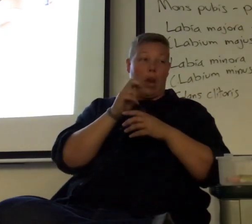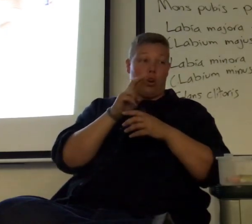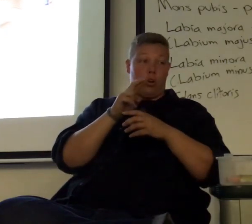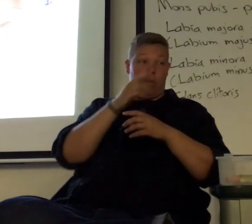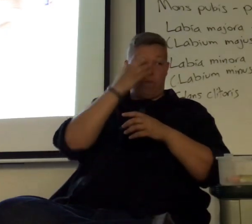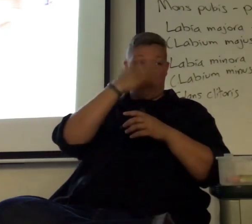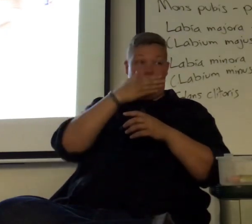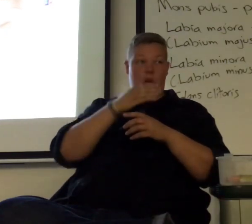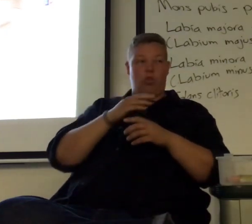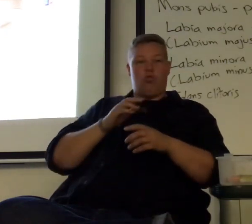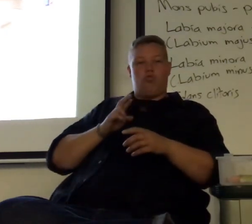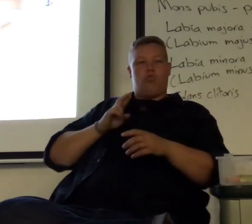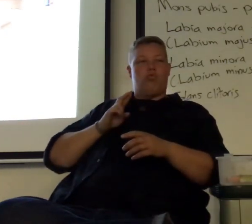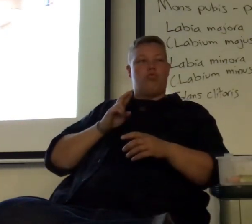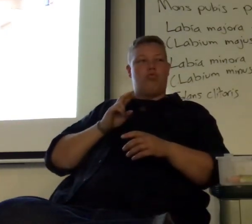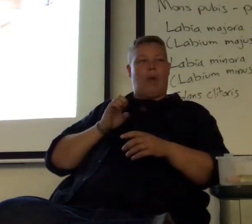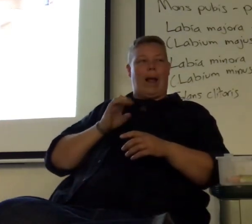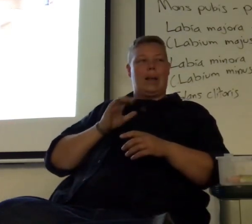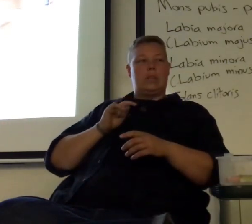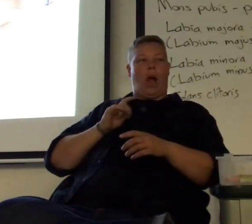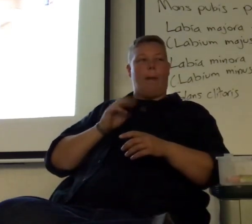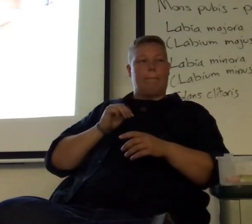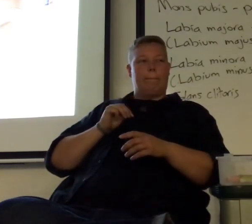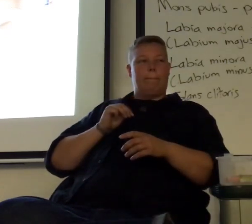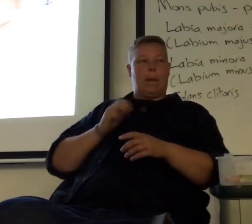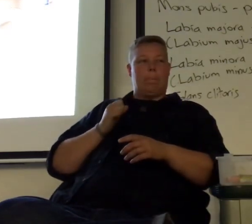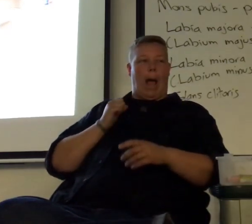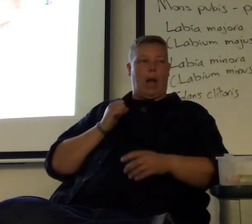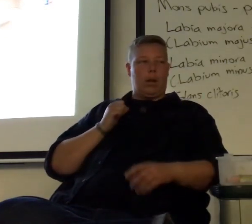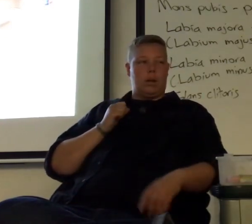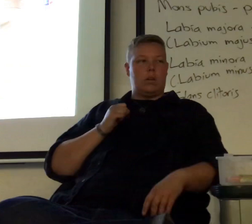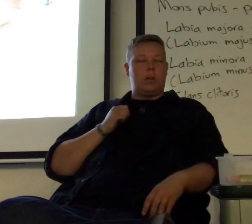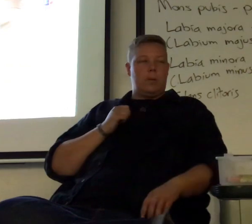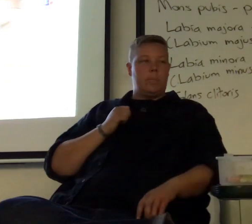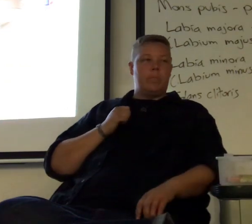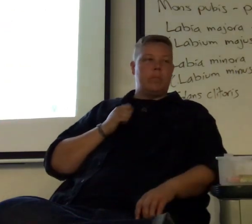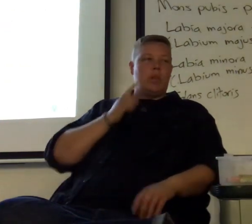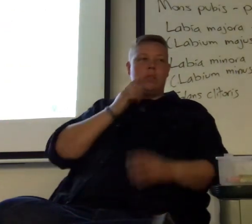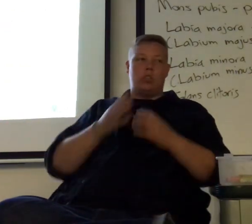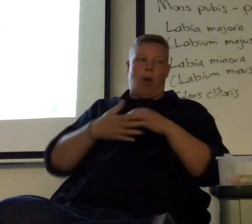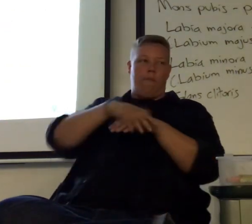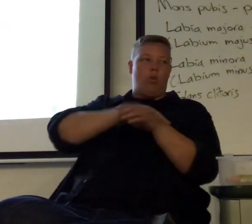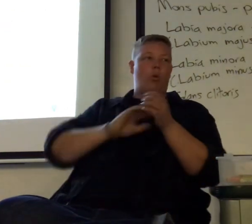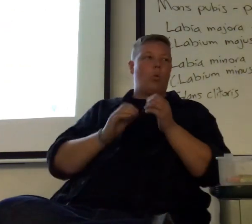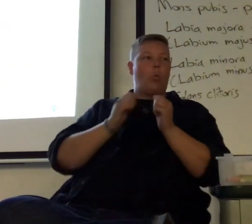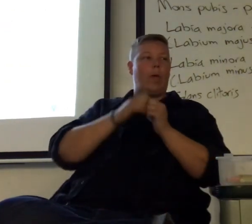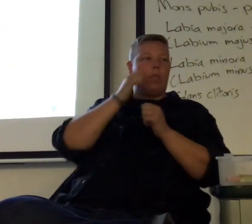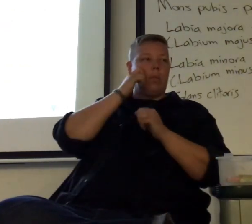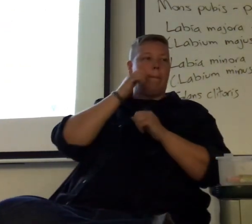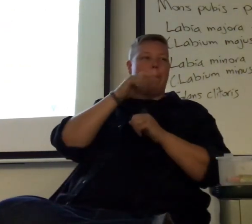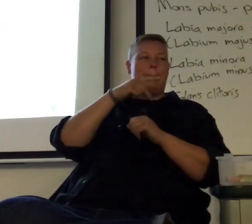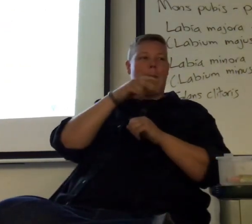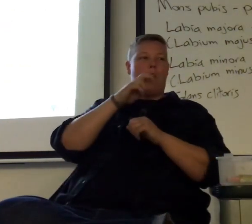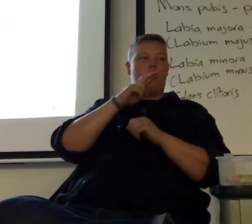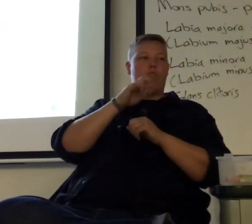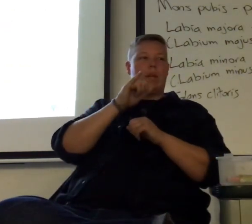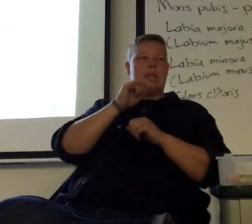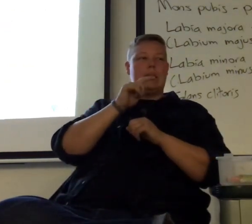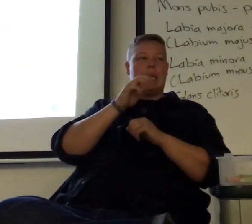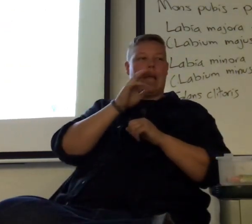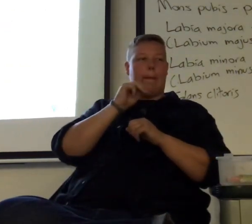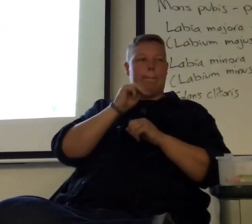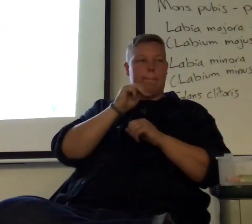there. Let's look how they're supported. All of this is covered with peritoneum, so that when you look at it, when you cover it